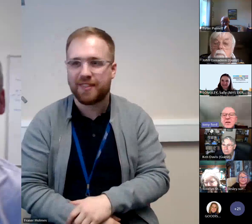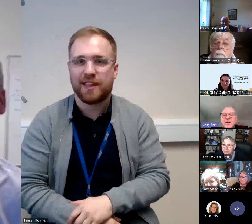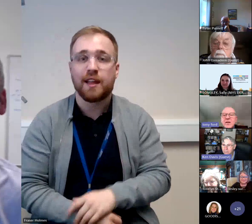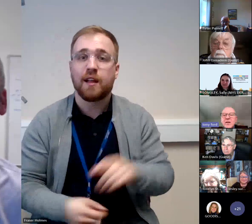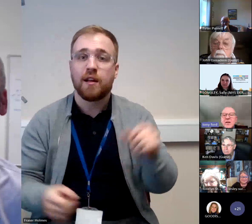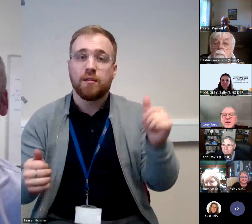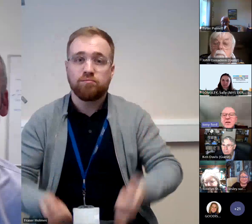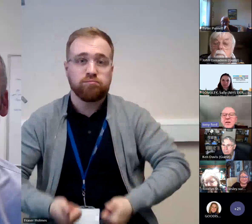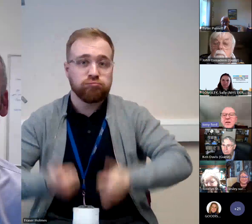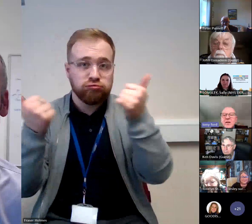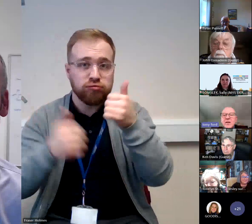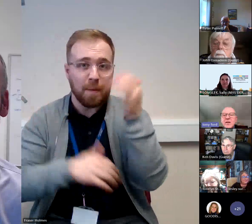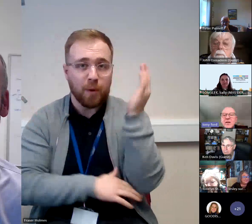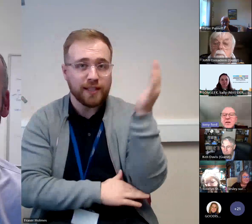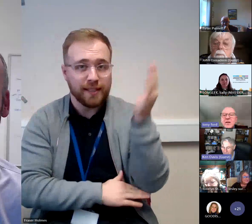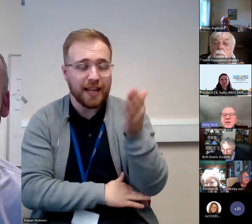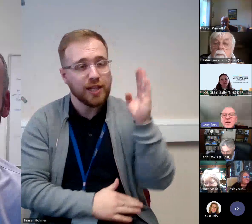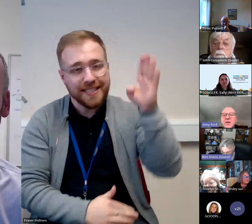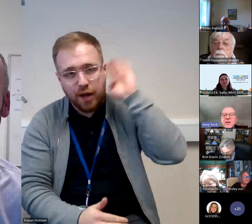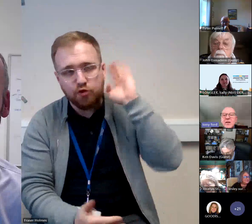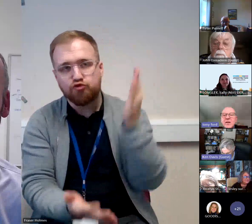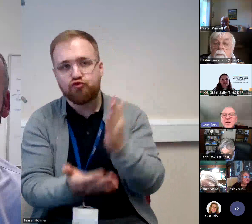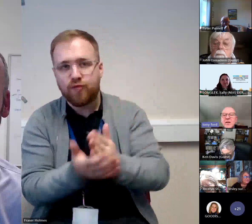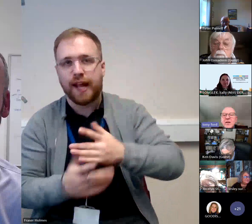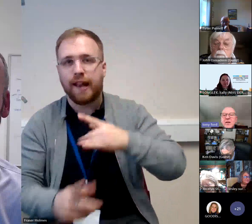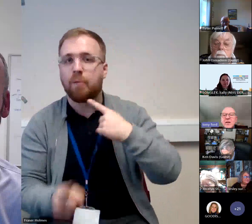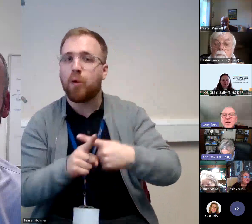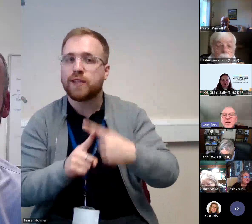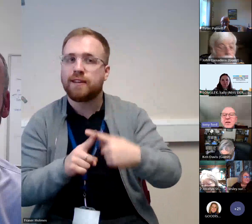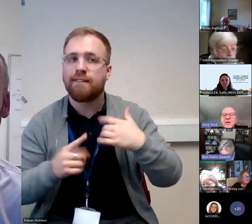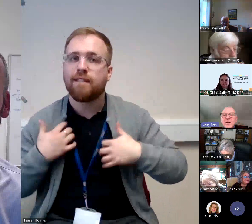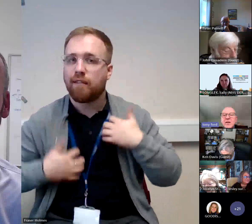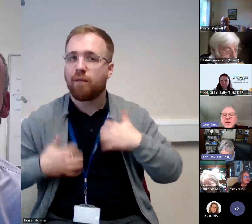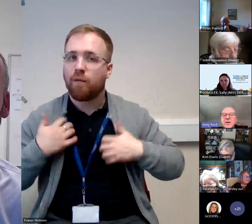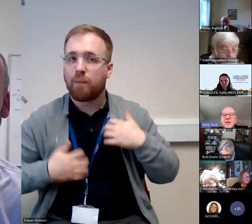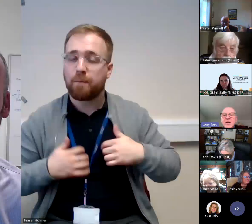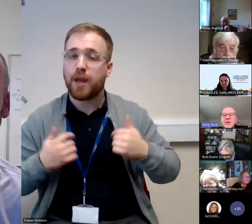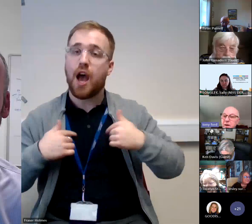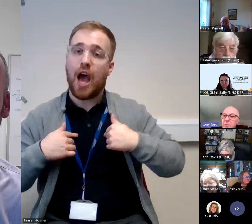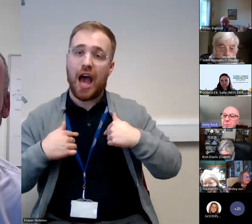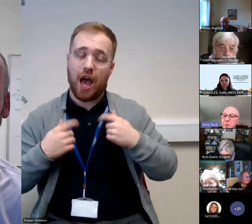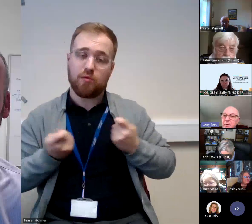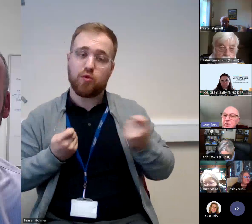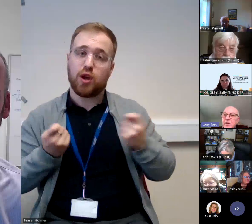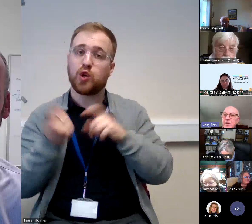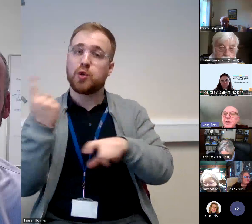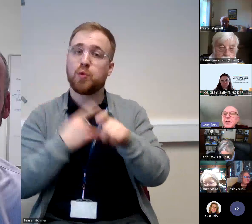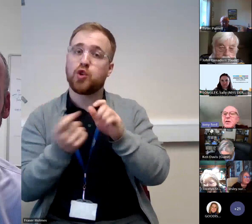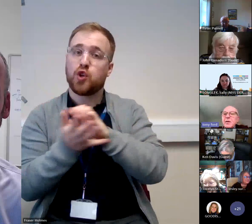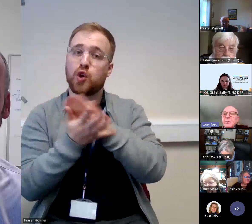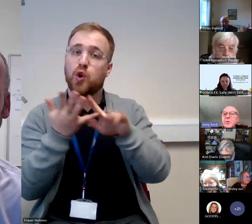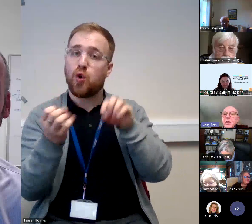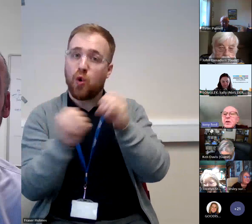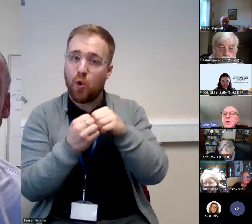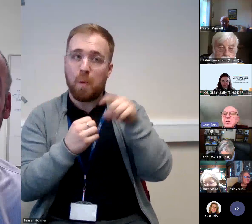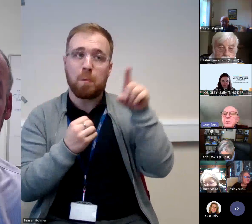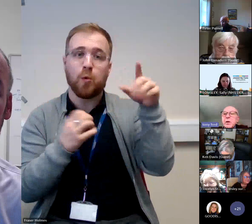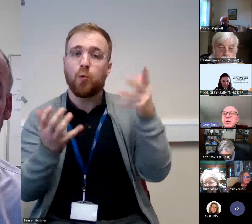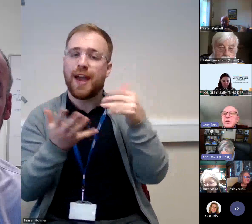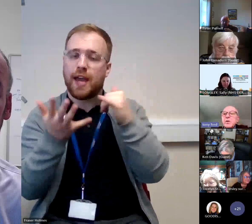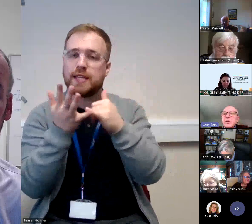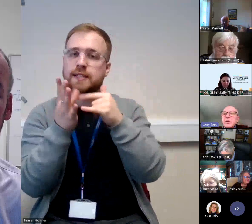Brilliant presentation, Mike. That sounds really optimistic and exciting. I run a community hub in San Diego,